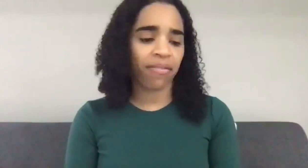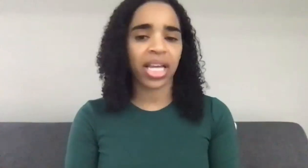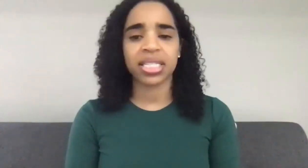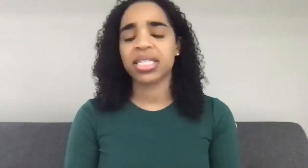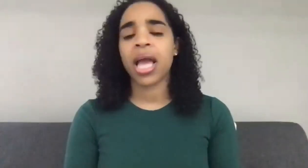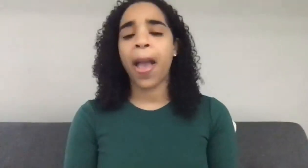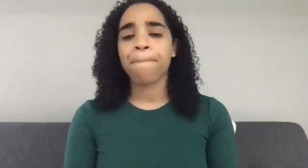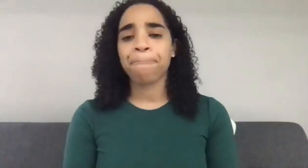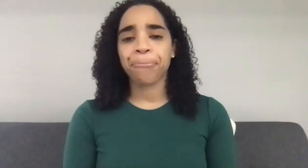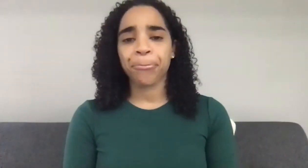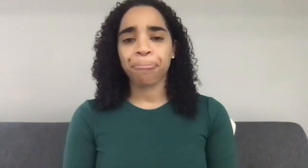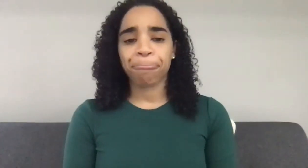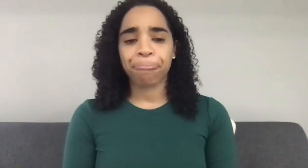advance.